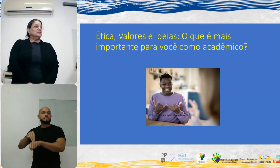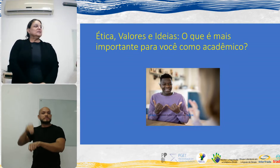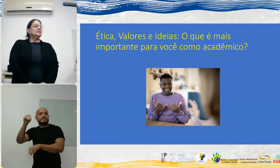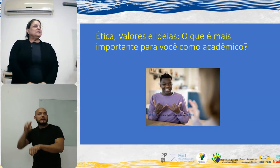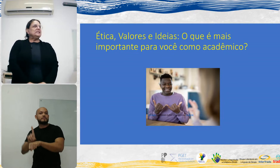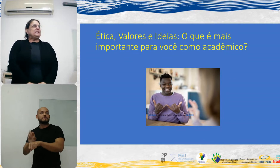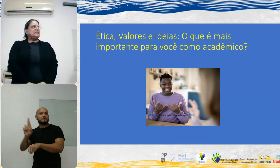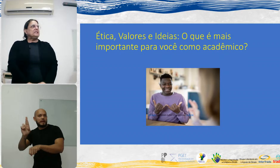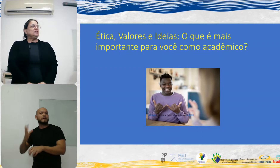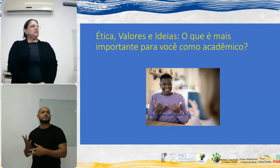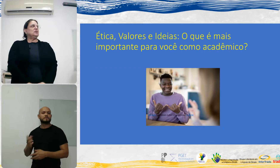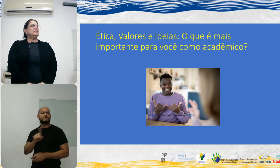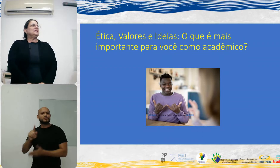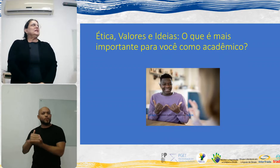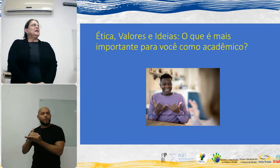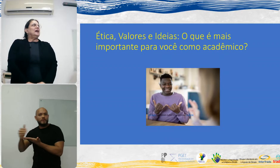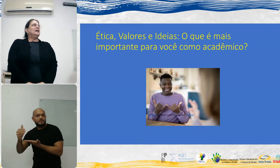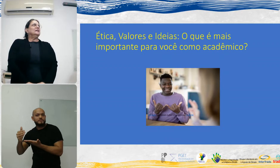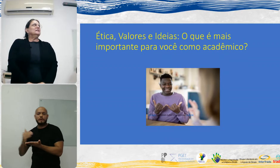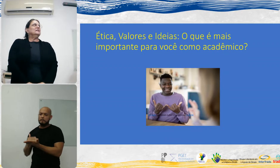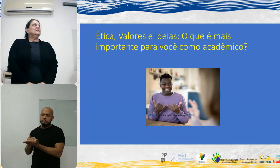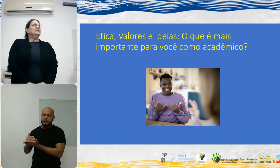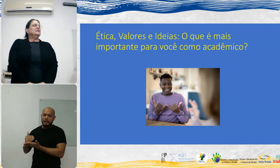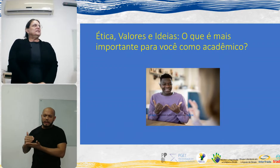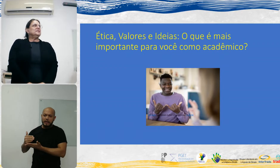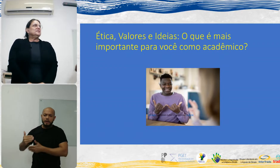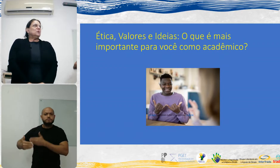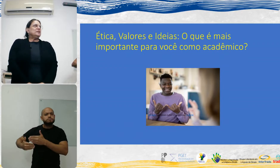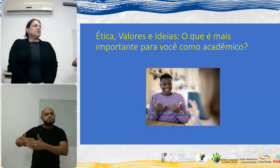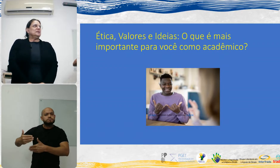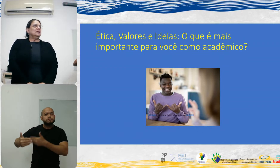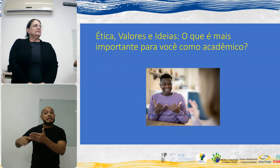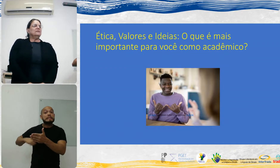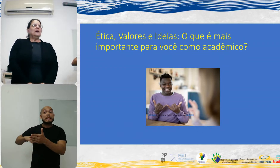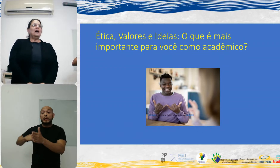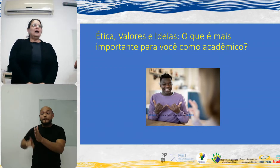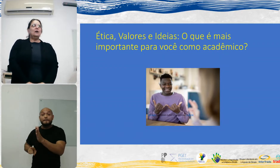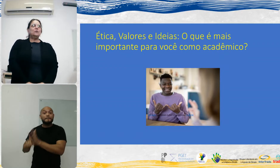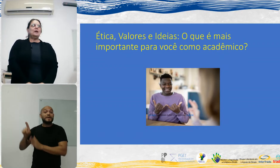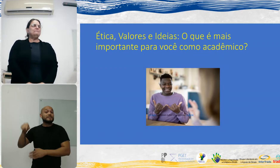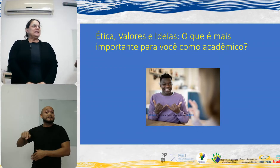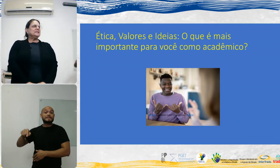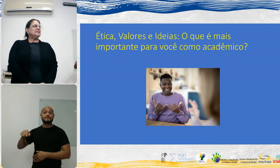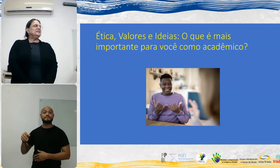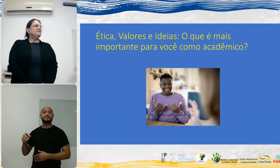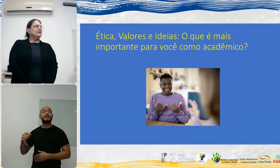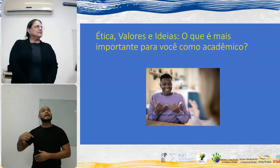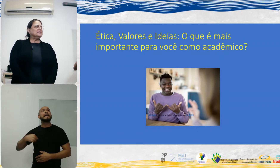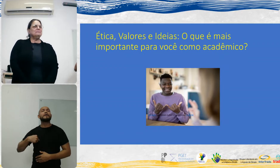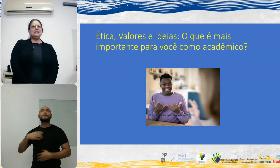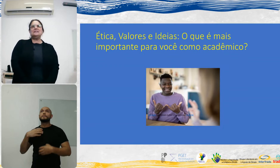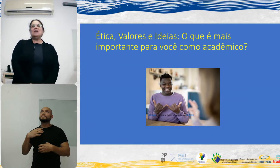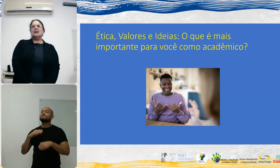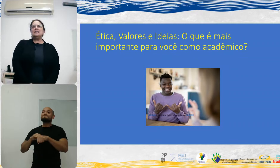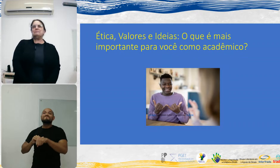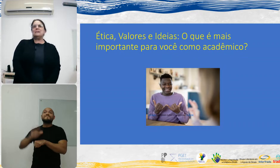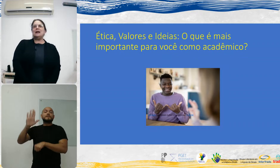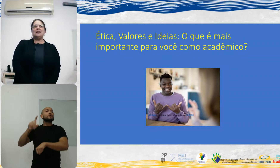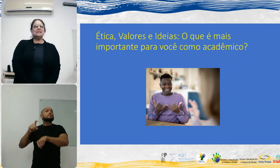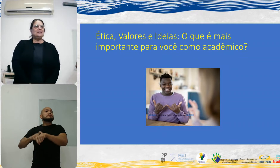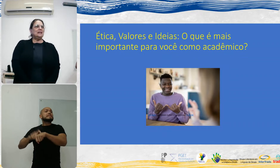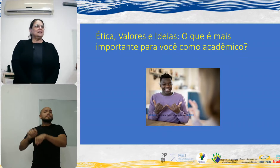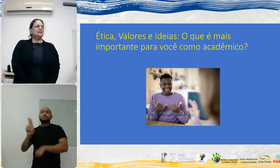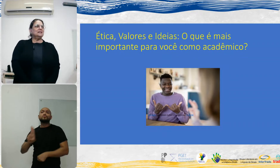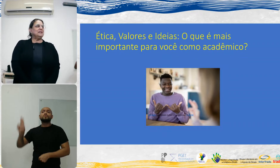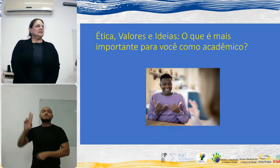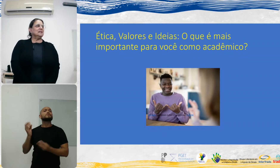and just really getting started. And there is this question of, how do I best invest my time as